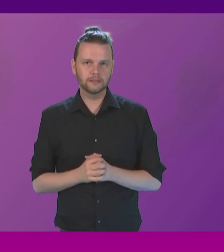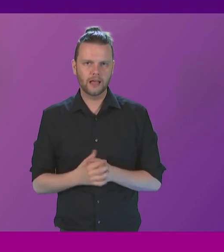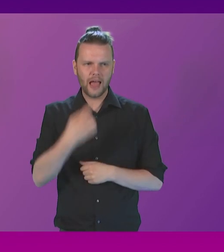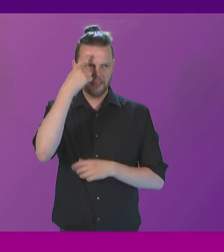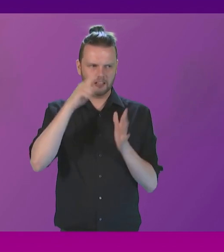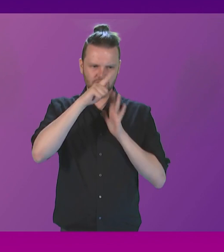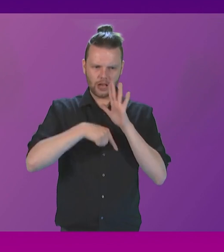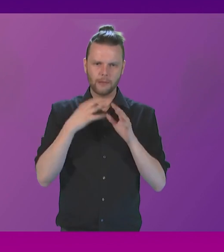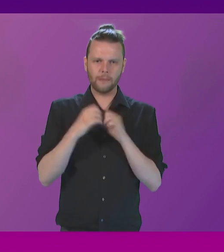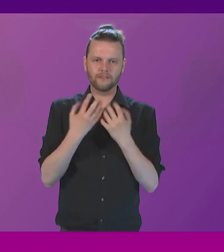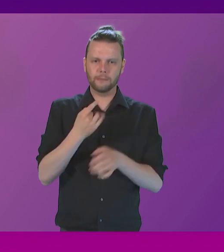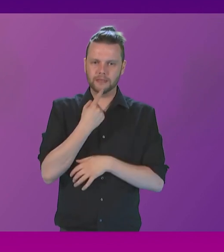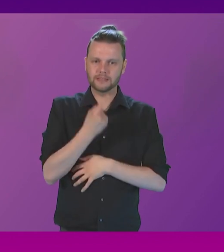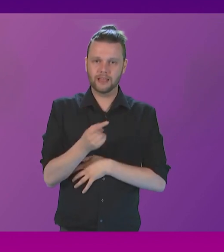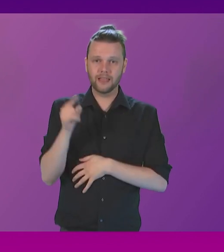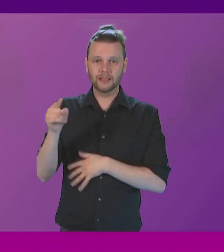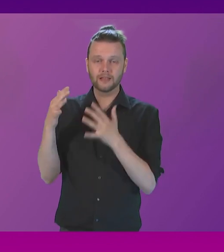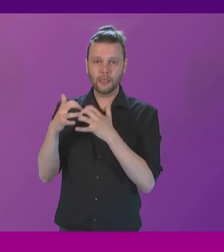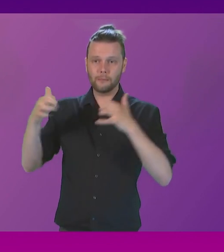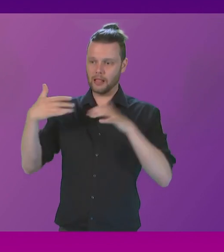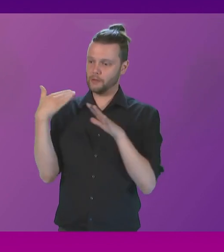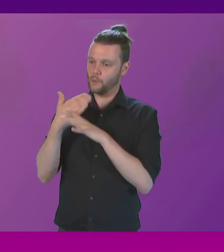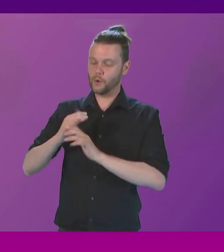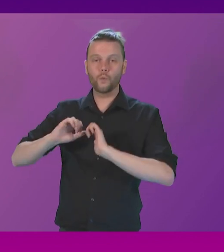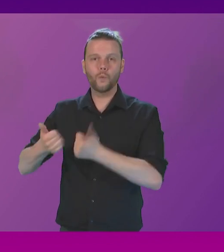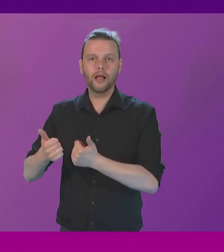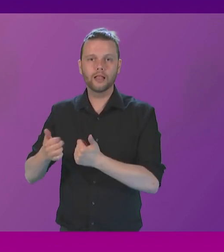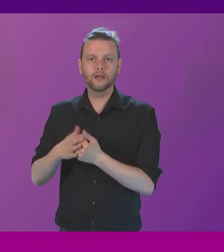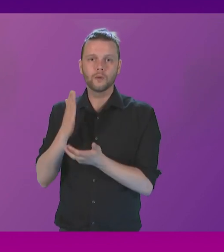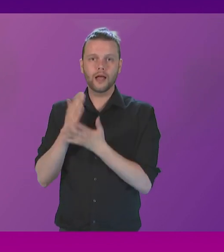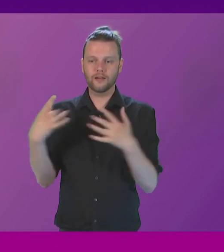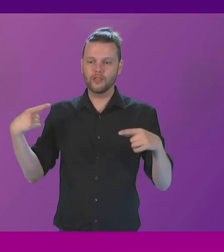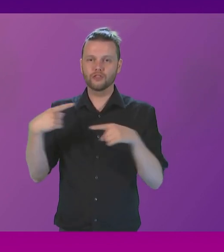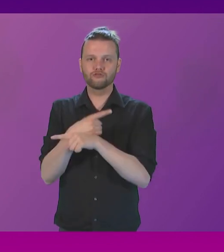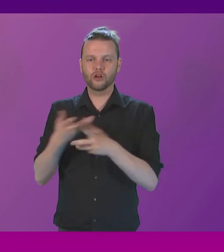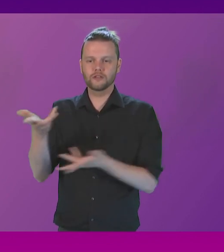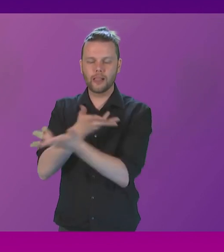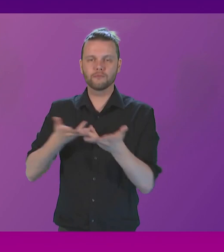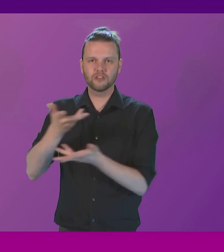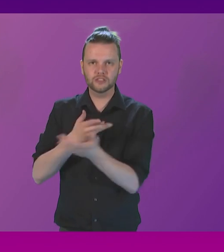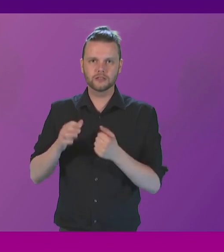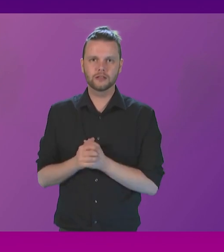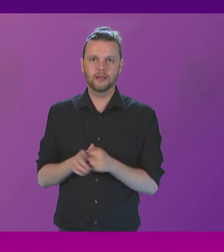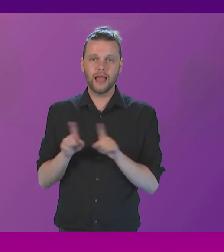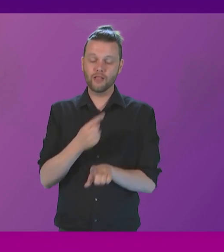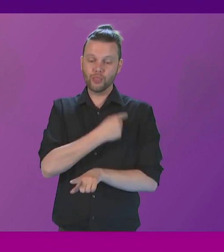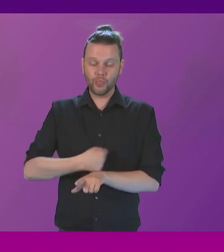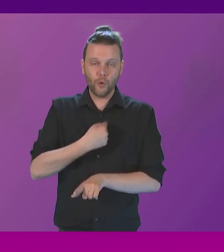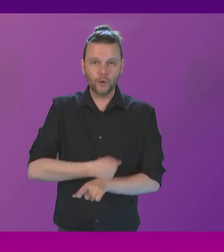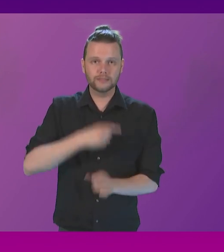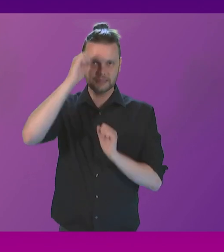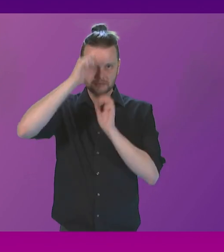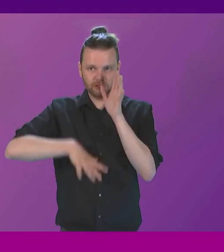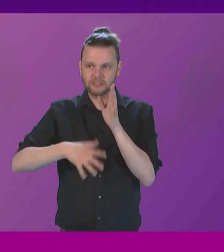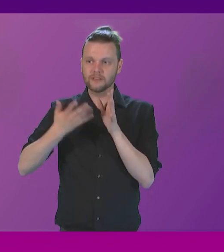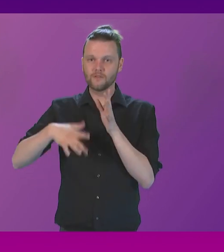Balfour said, this is where this Parliament works well, is when we've got the cross-collaboration and the honesty and the experience